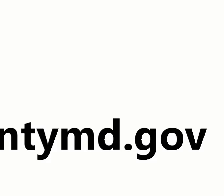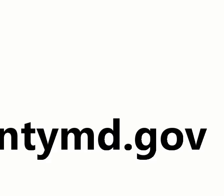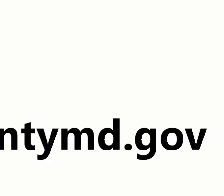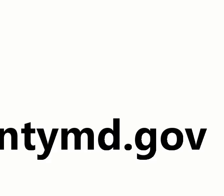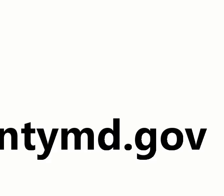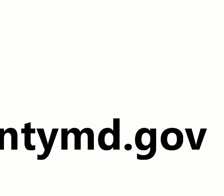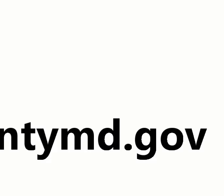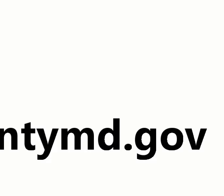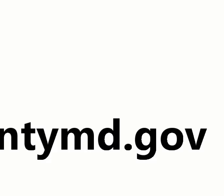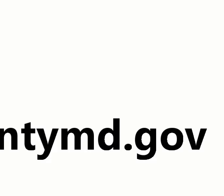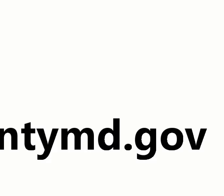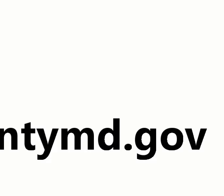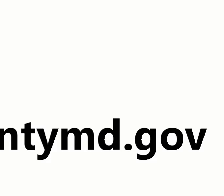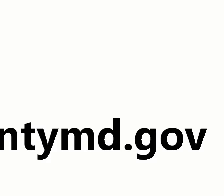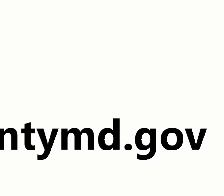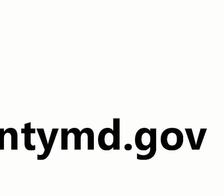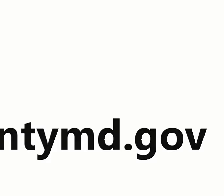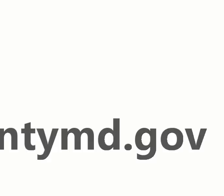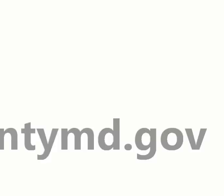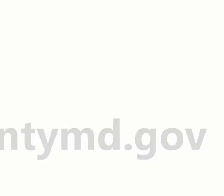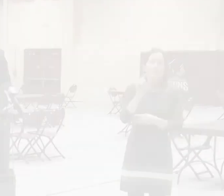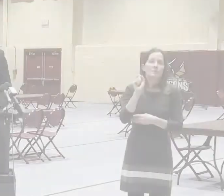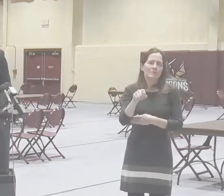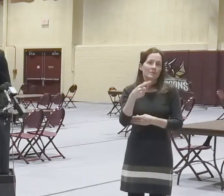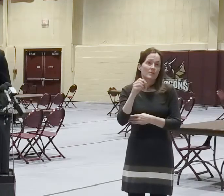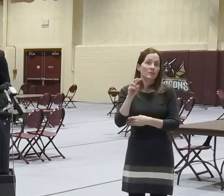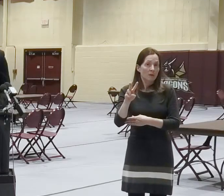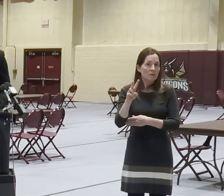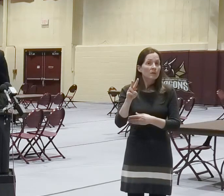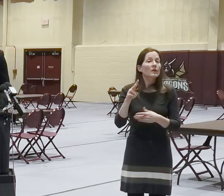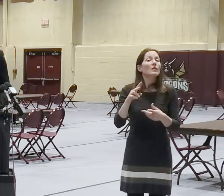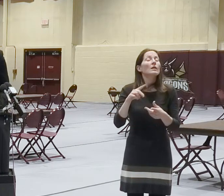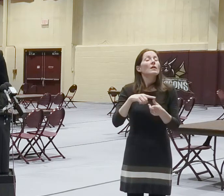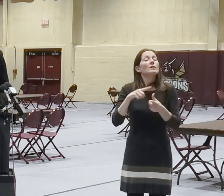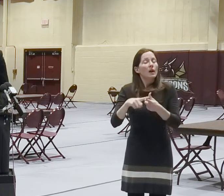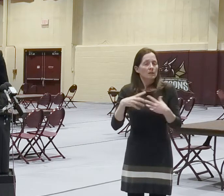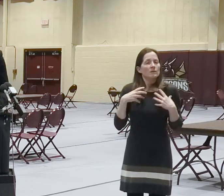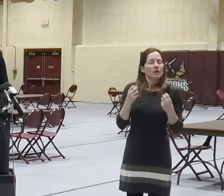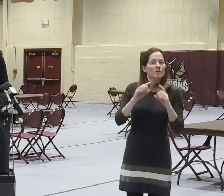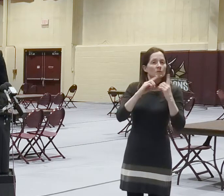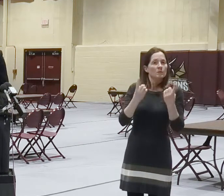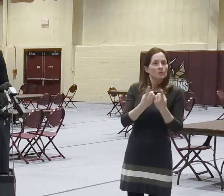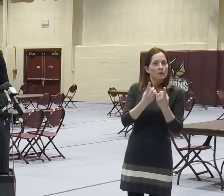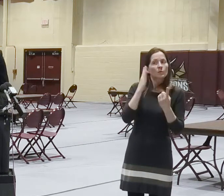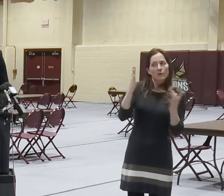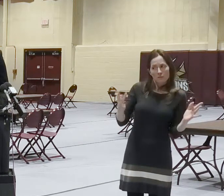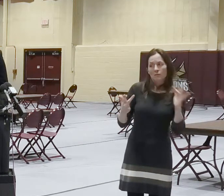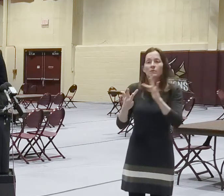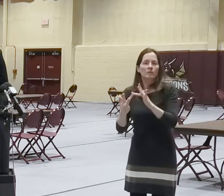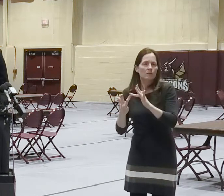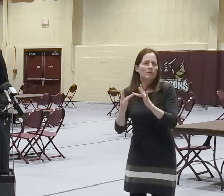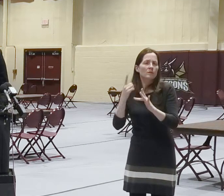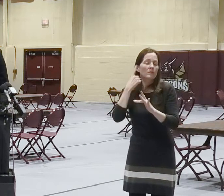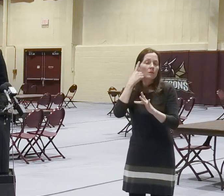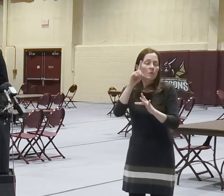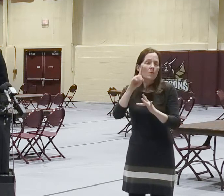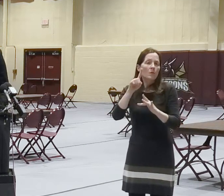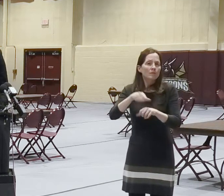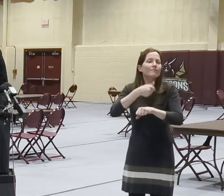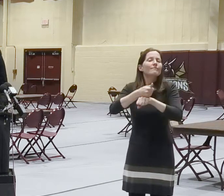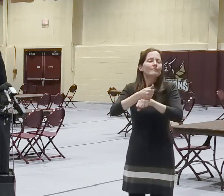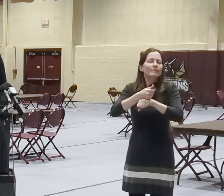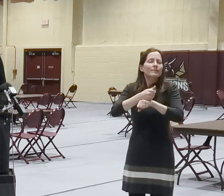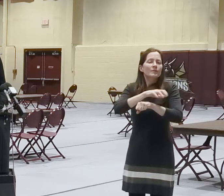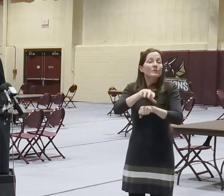vaccine.howardcountymd.gov. So the health department can contact them in the coming weeks to schedule their vaccine appointments. We